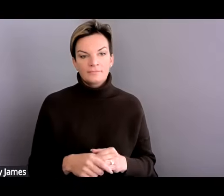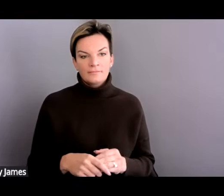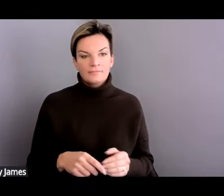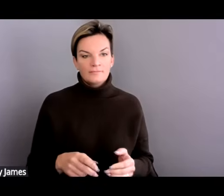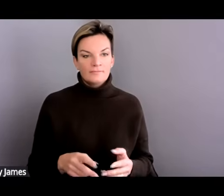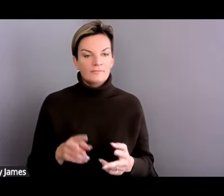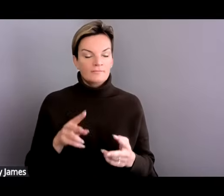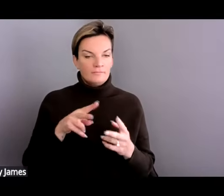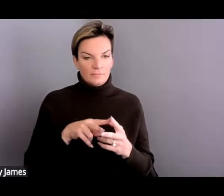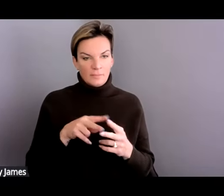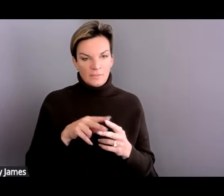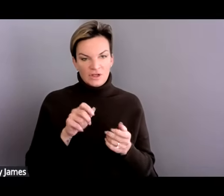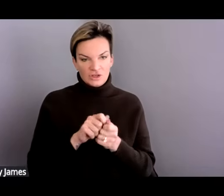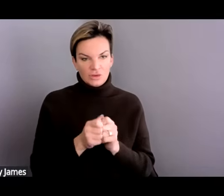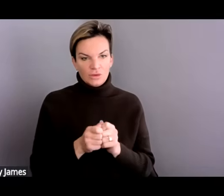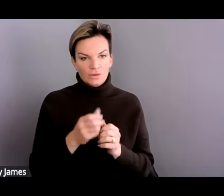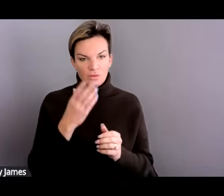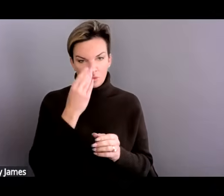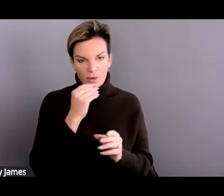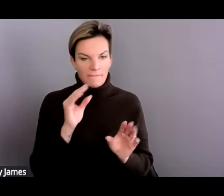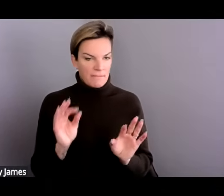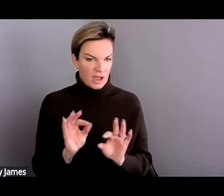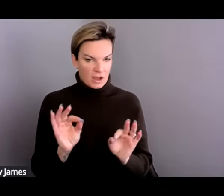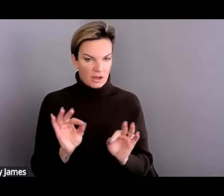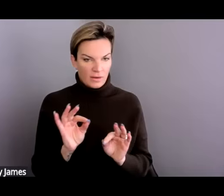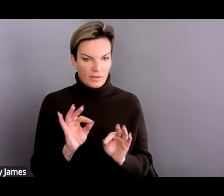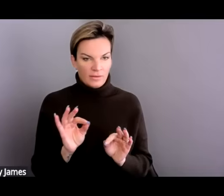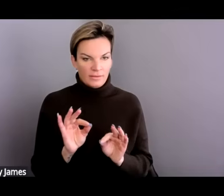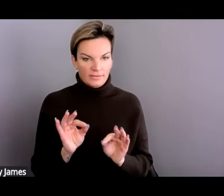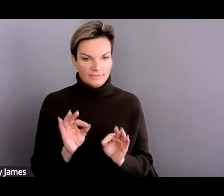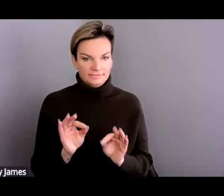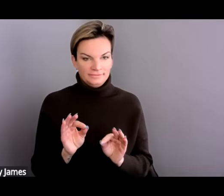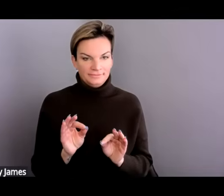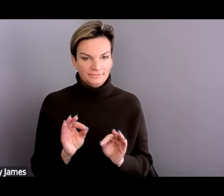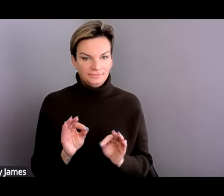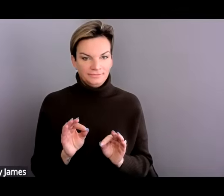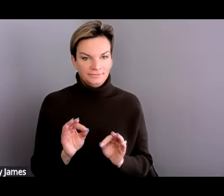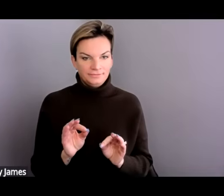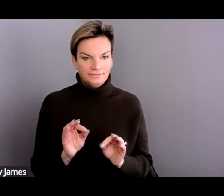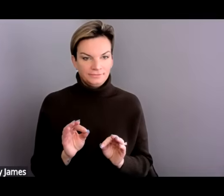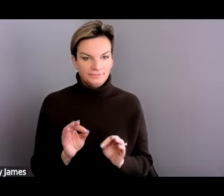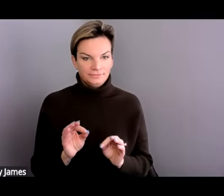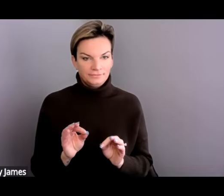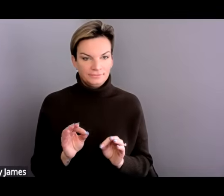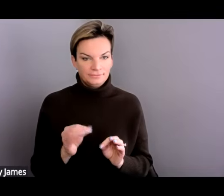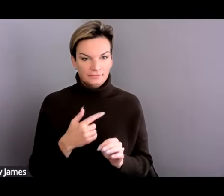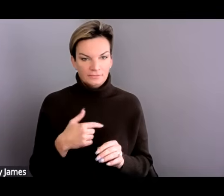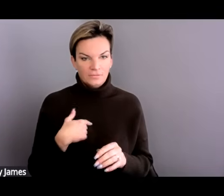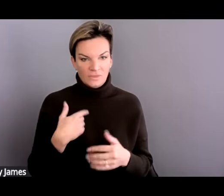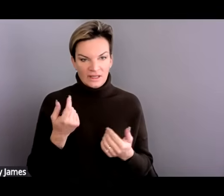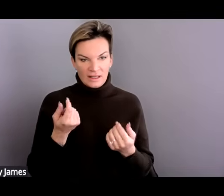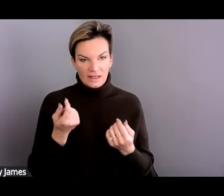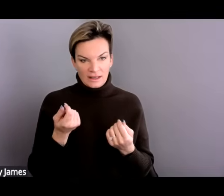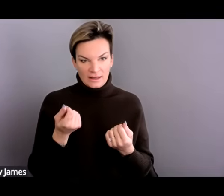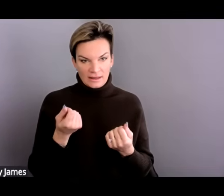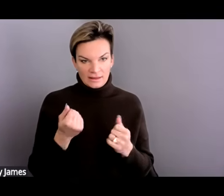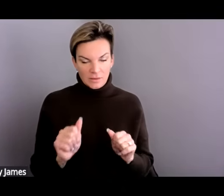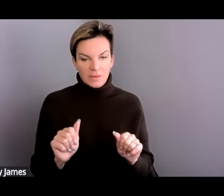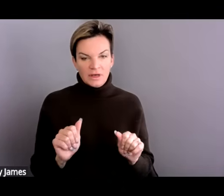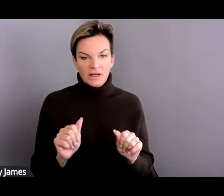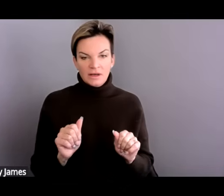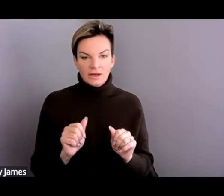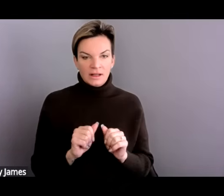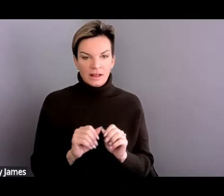relatively minor with the changes that we made, but we went through and attempted to clarify